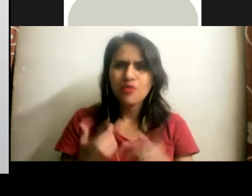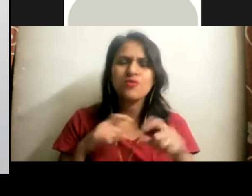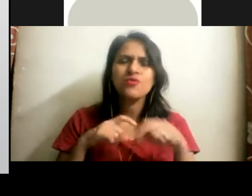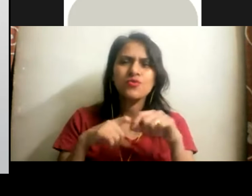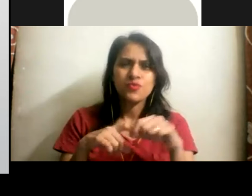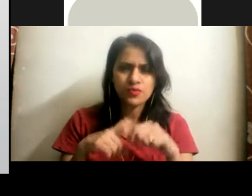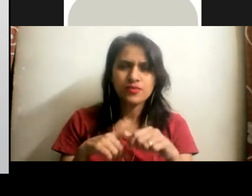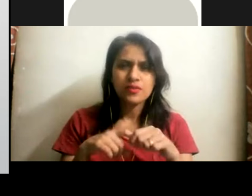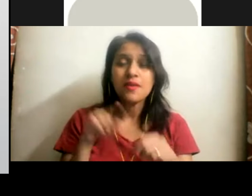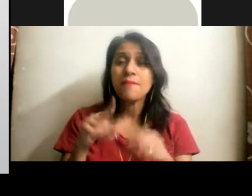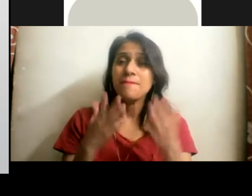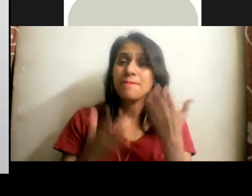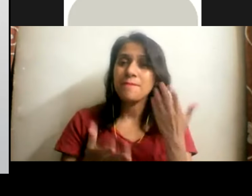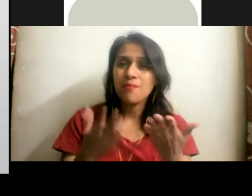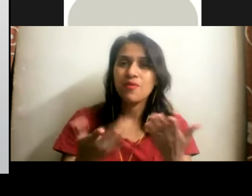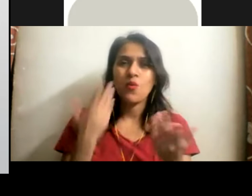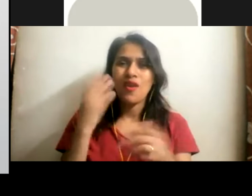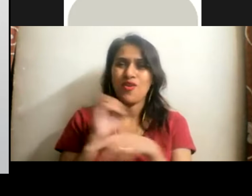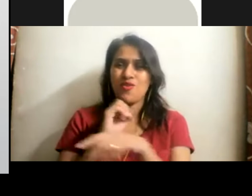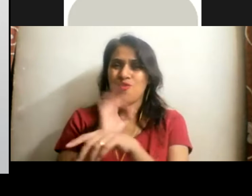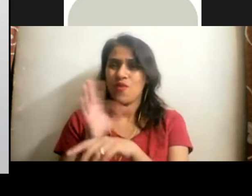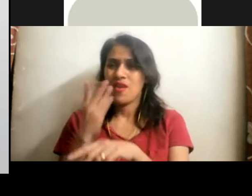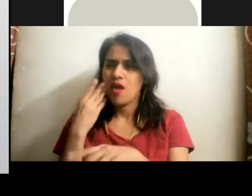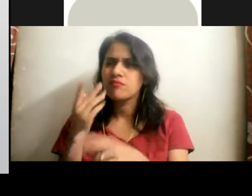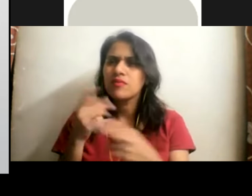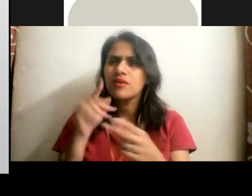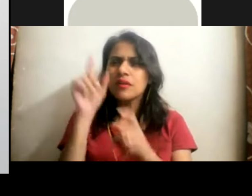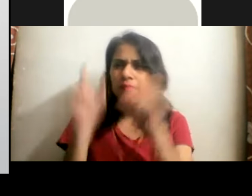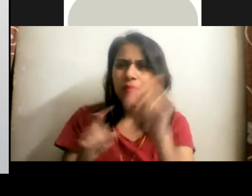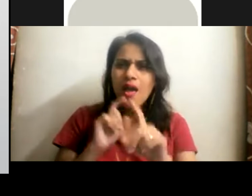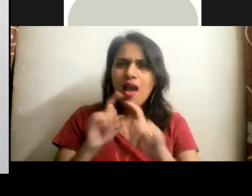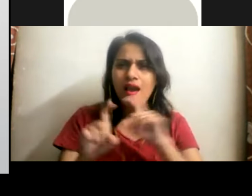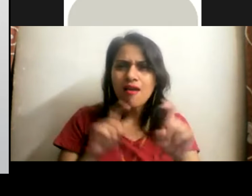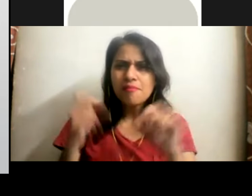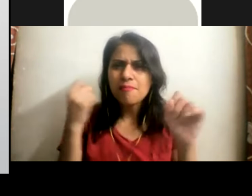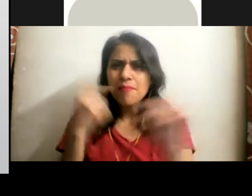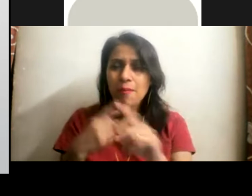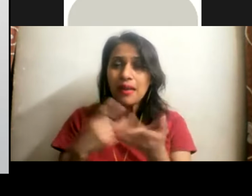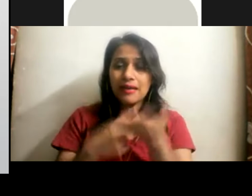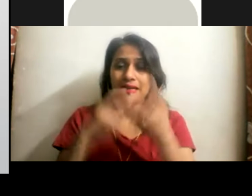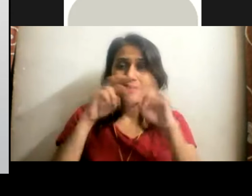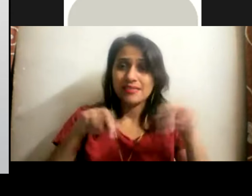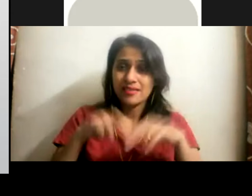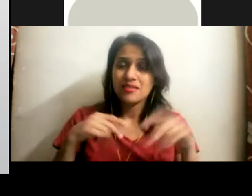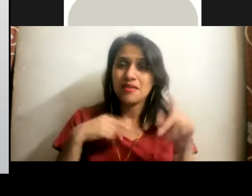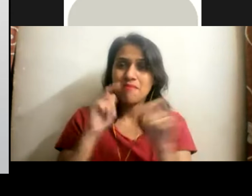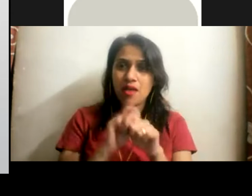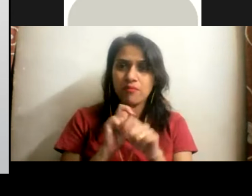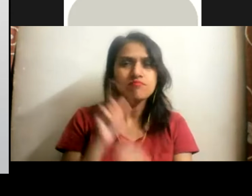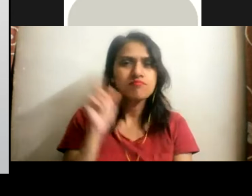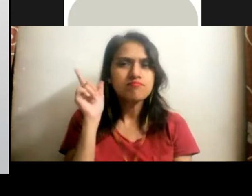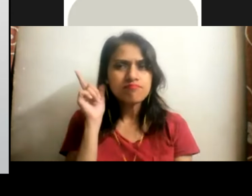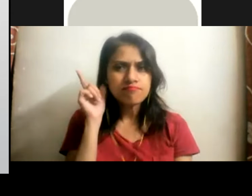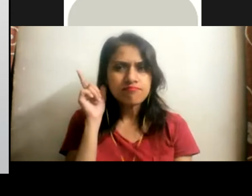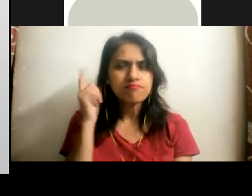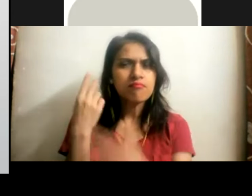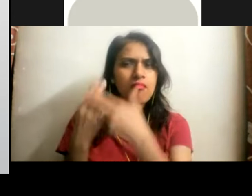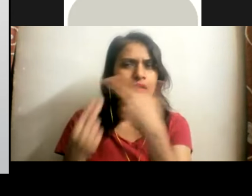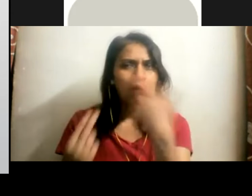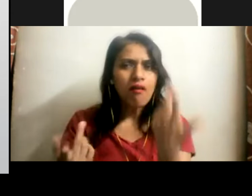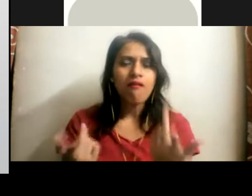about impact of COVID and I'm talking to somebody about that, as a researcher, I am also a listener to what they're saying, and I cannot